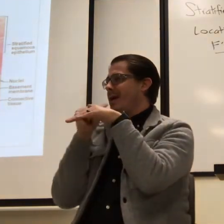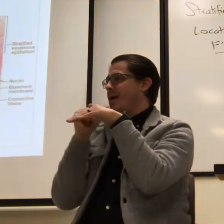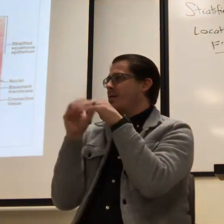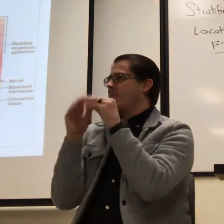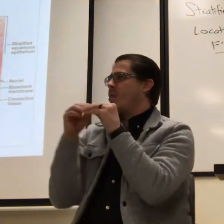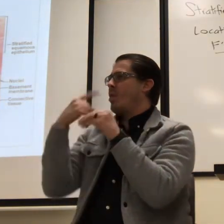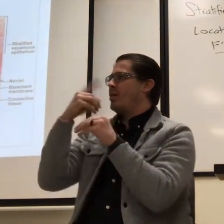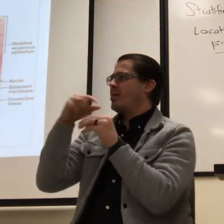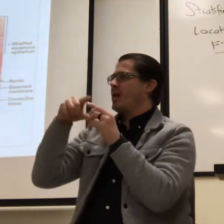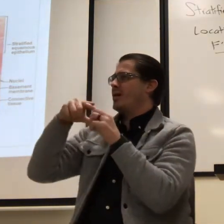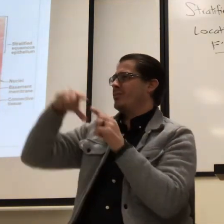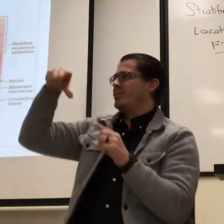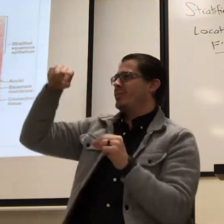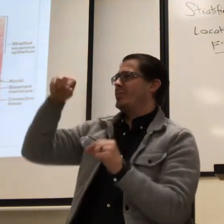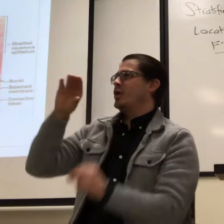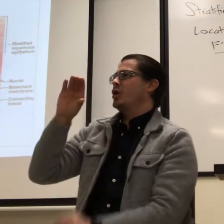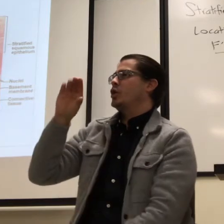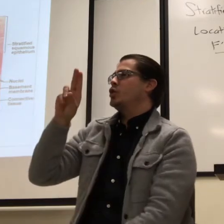cuboidal.